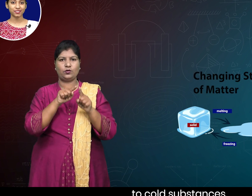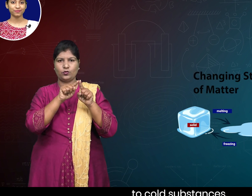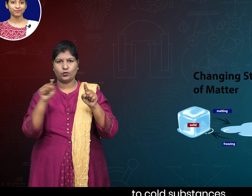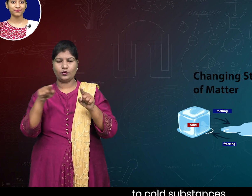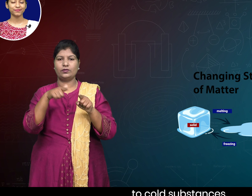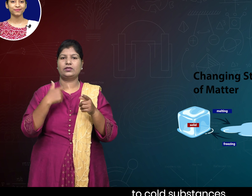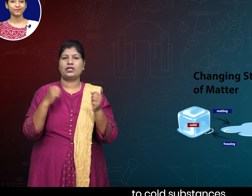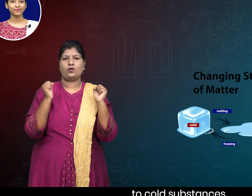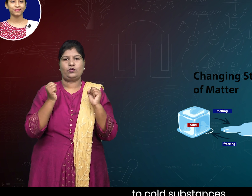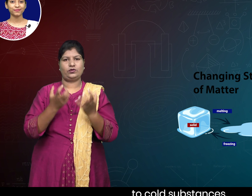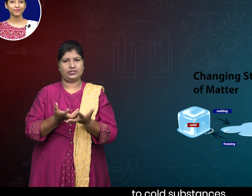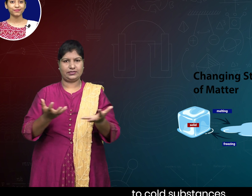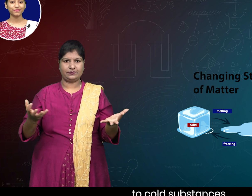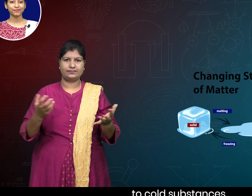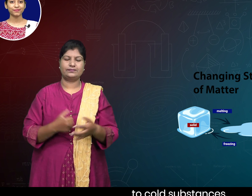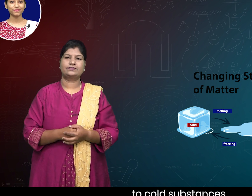substances.